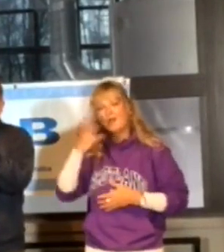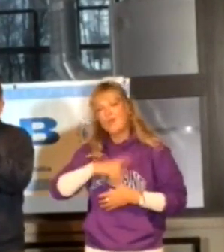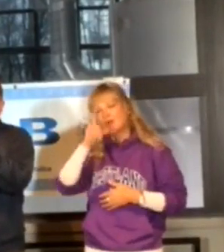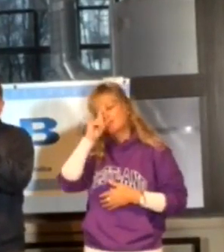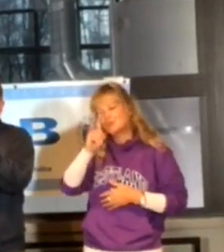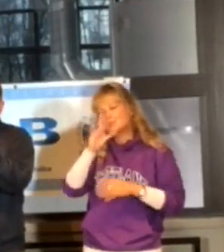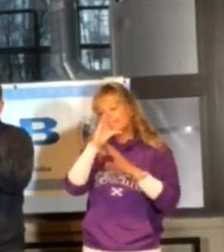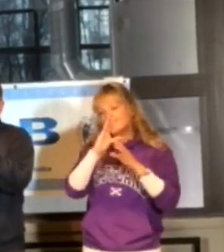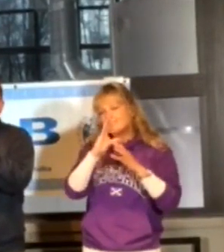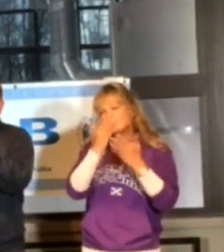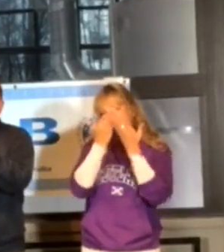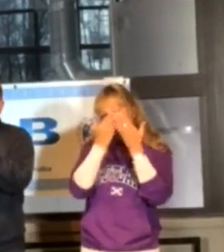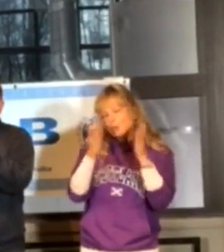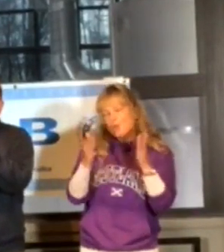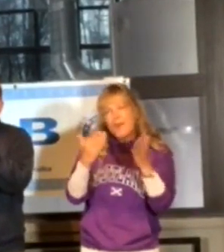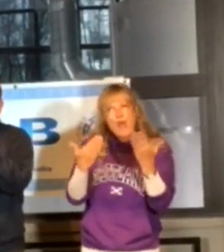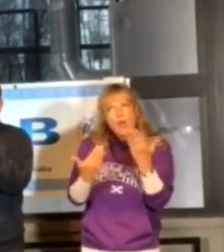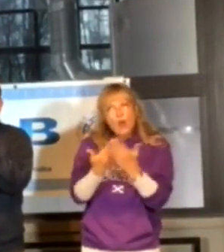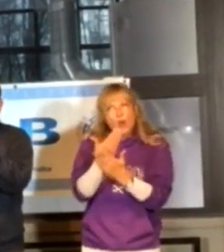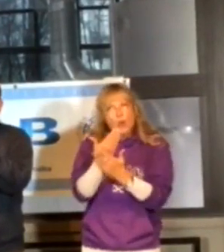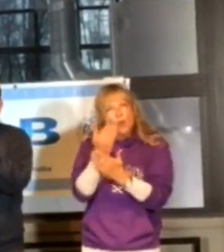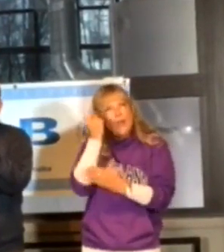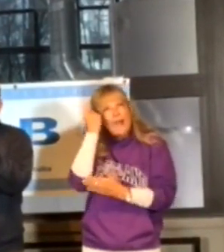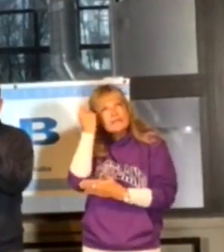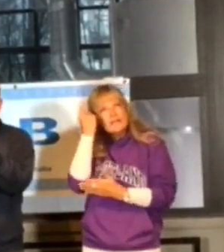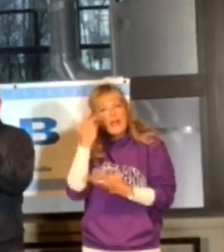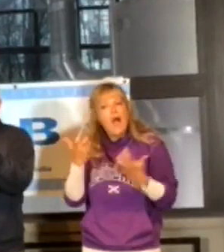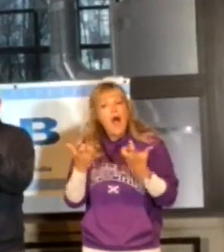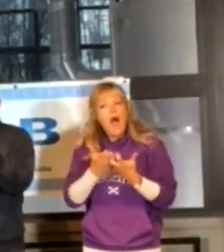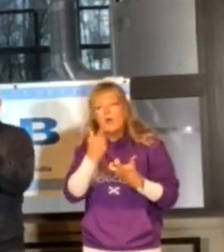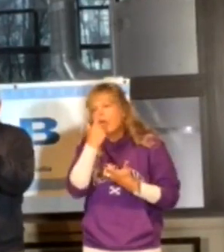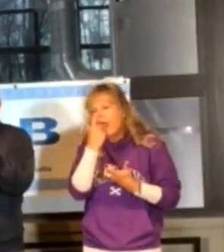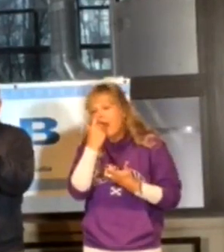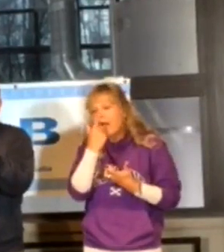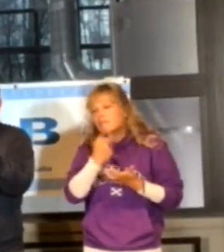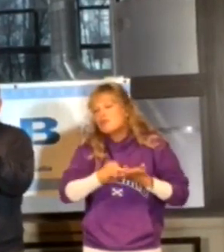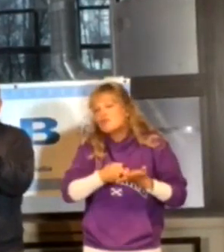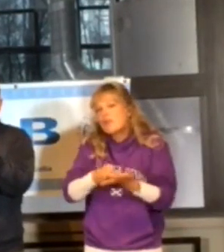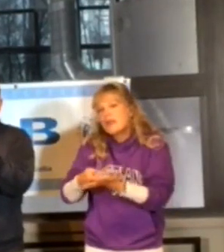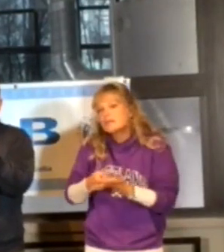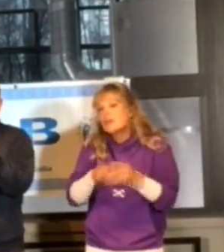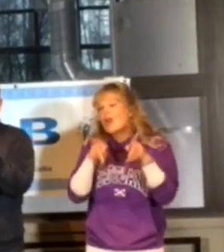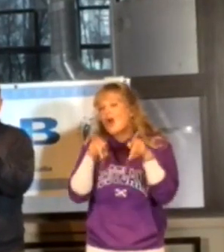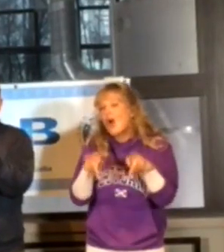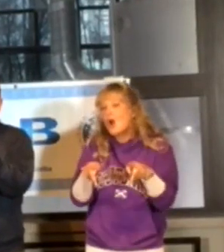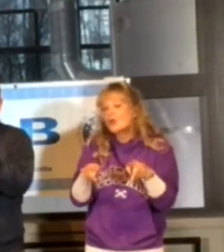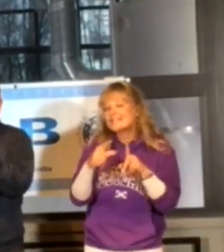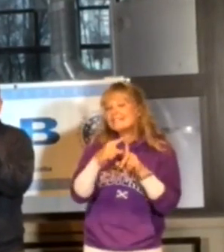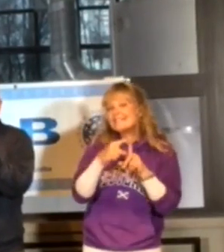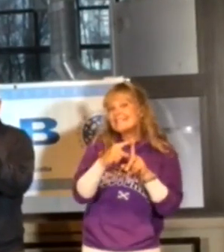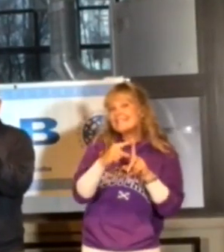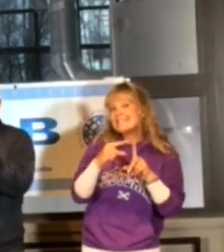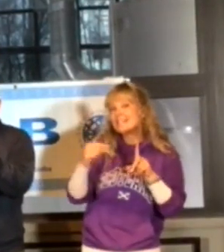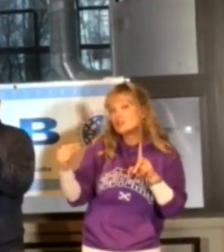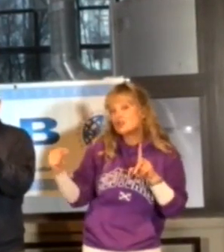way of holding a referendum. It's called the Digital Scottish